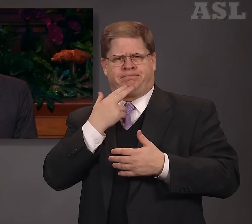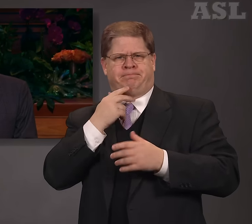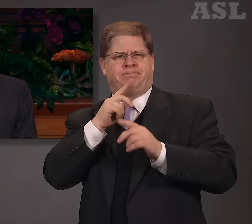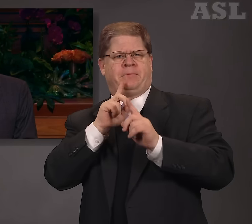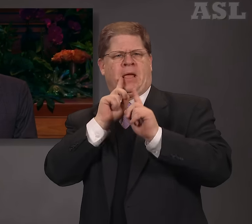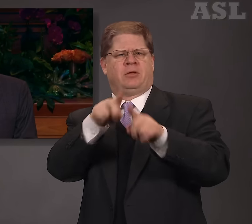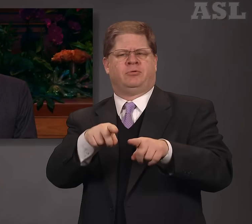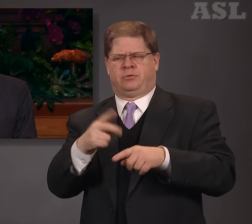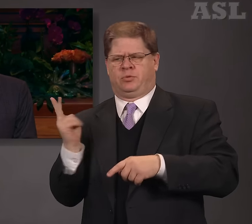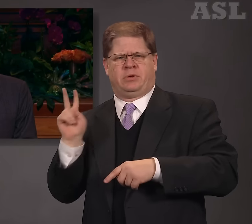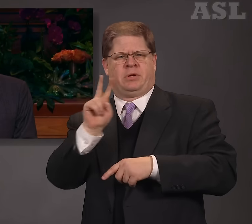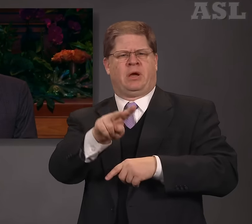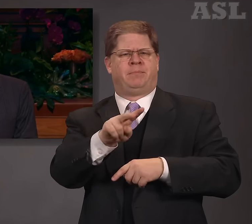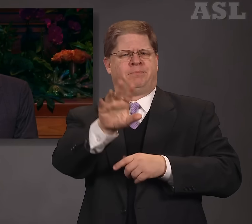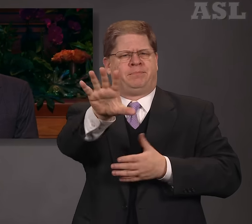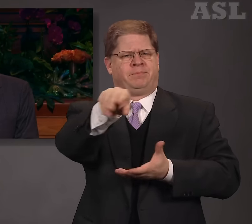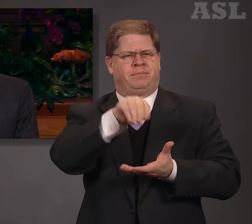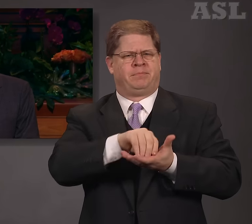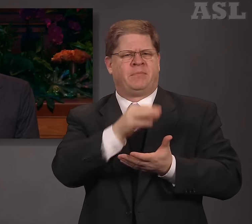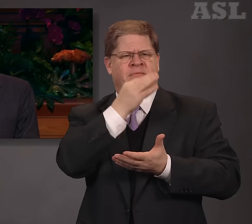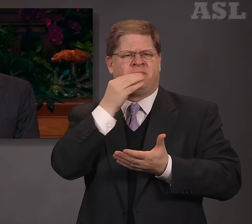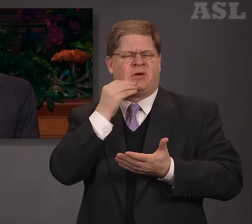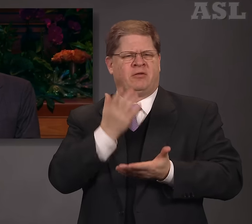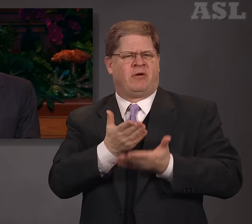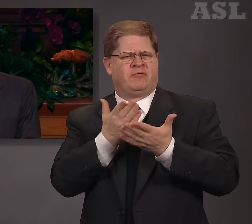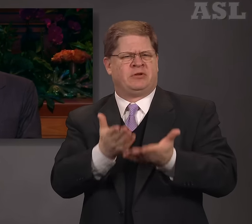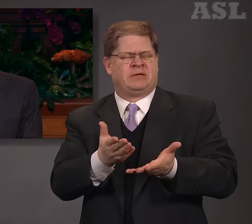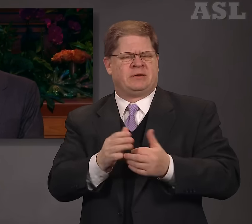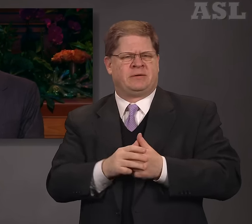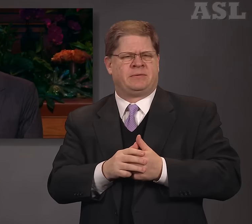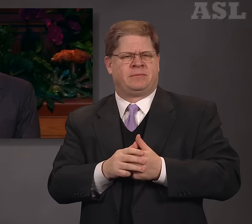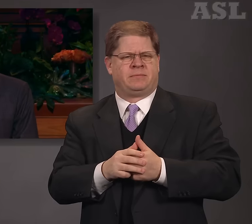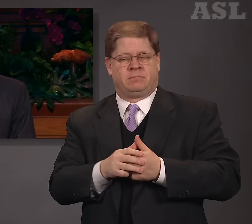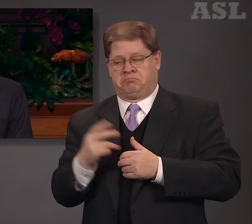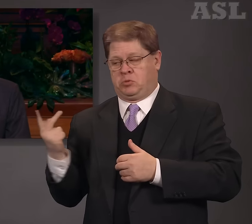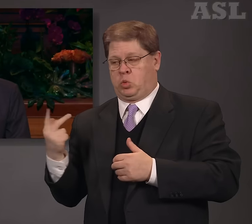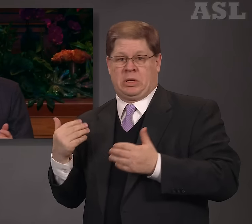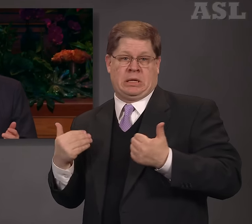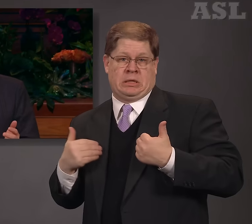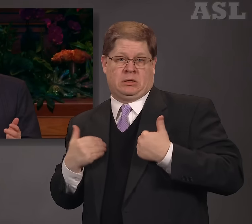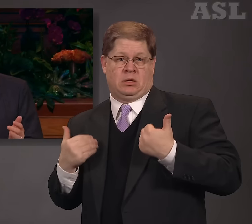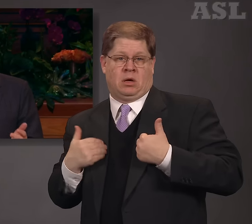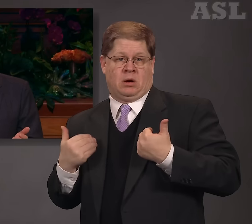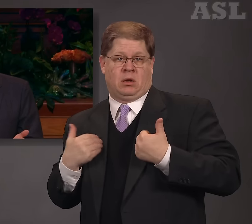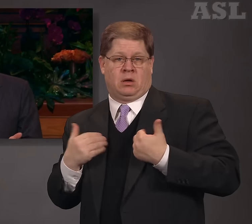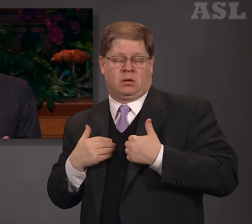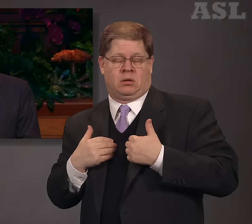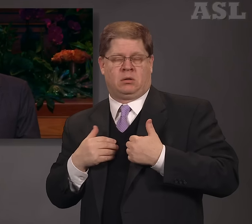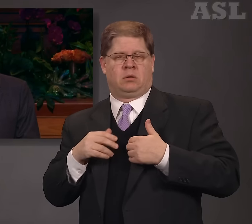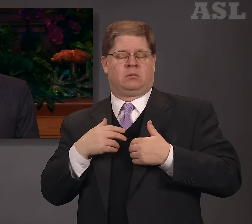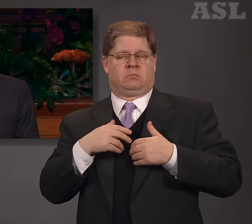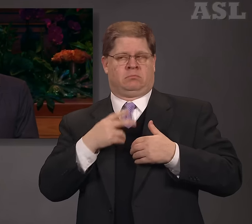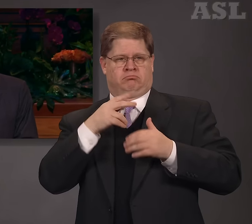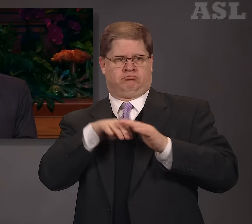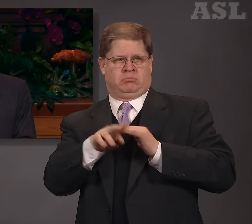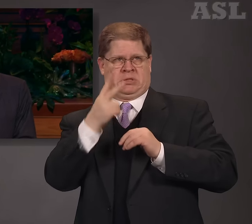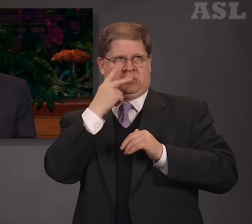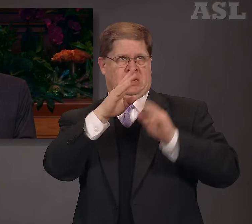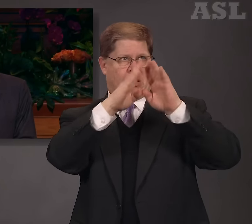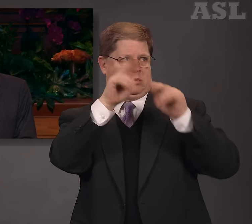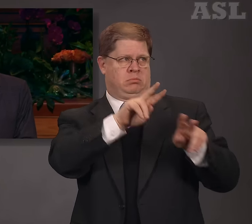and shared that we had come to receive her fast offering. Even at our young age, her